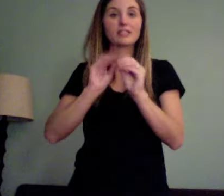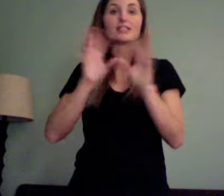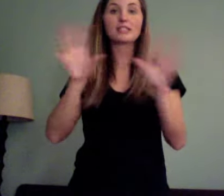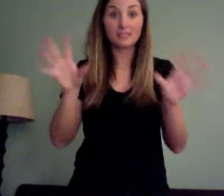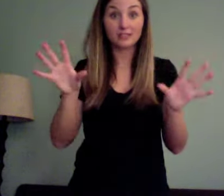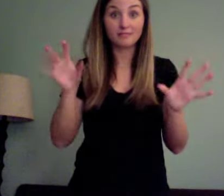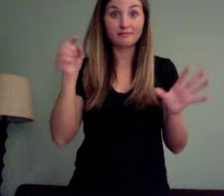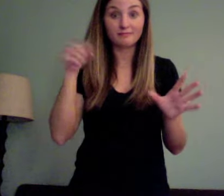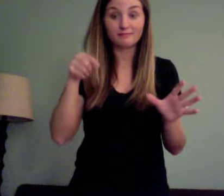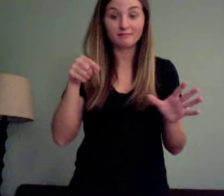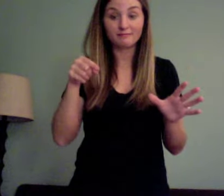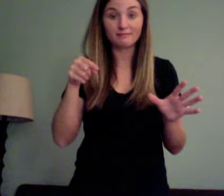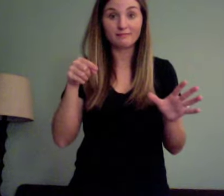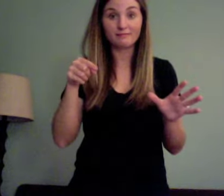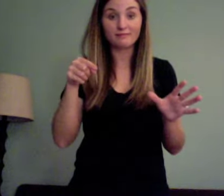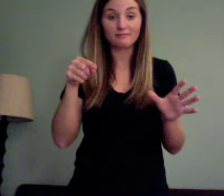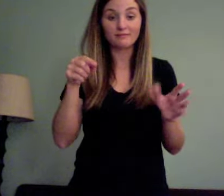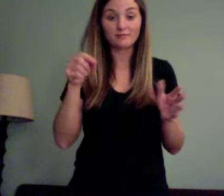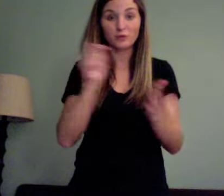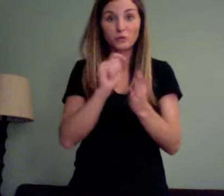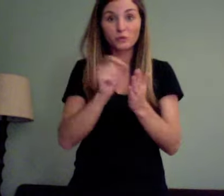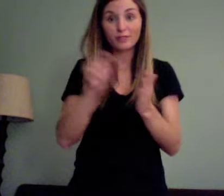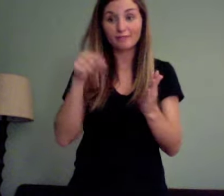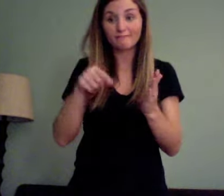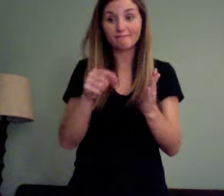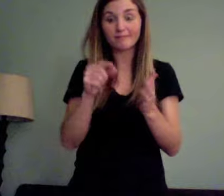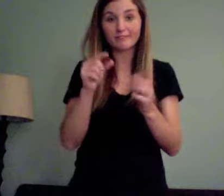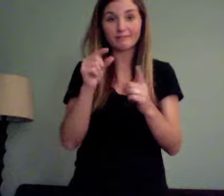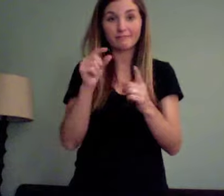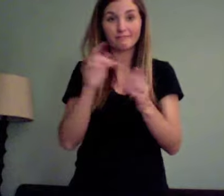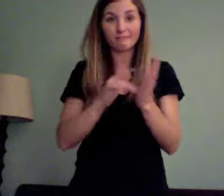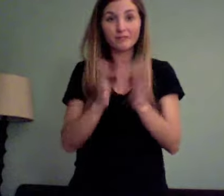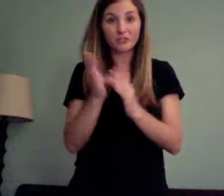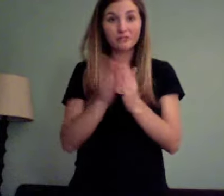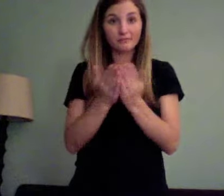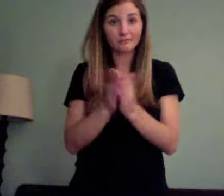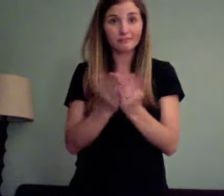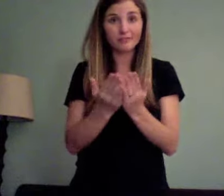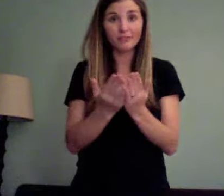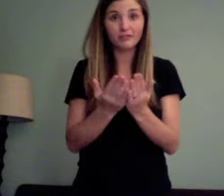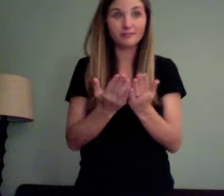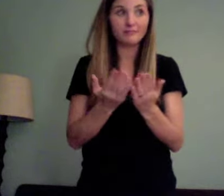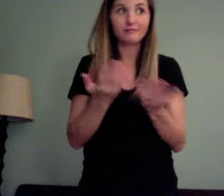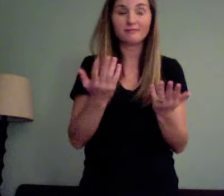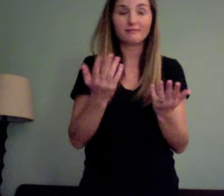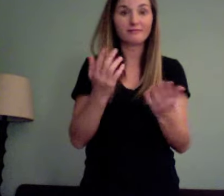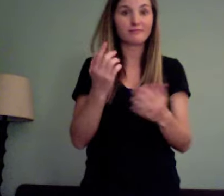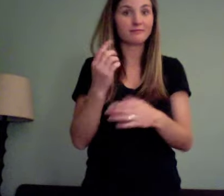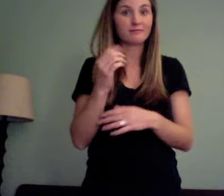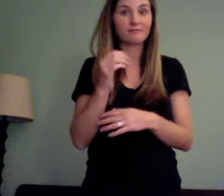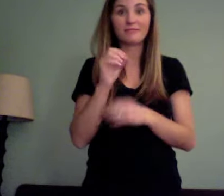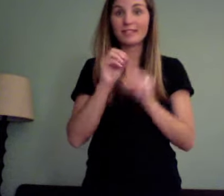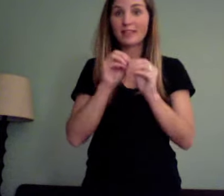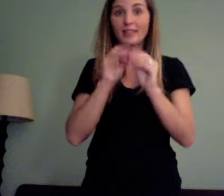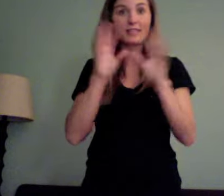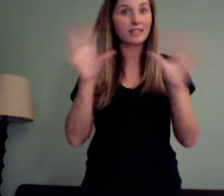scriptures is not what God says about others to us, to whom these scriptures were addressed in the first place. And it's clear enough, isn't it, that we're